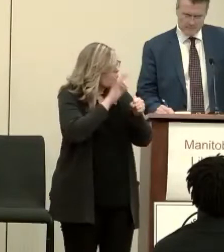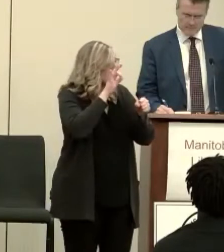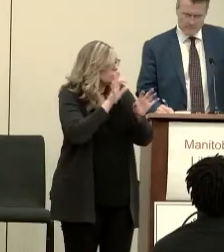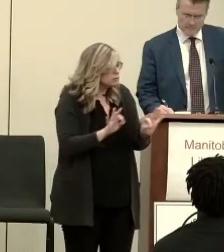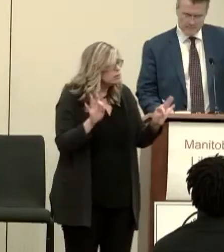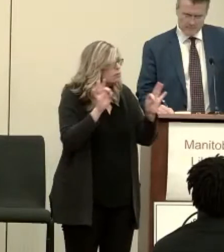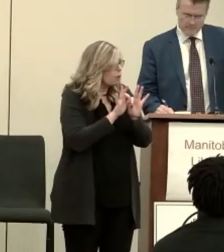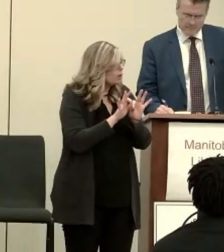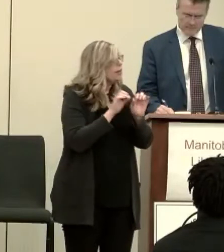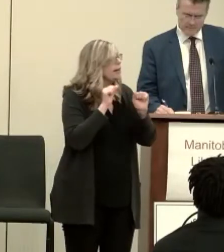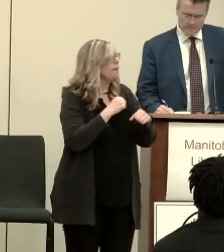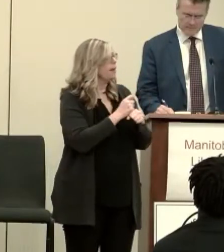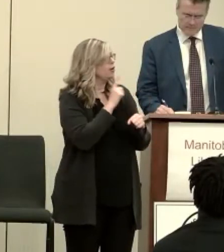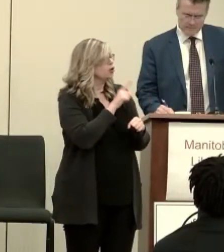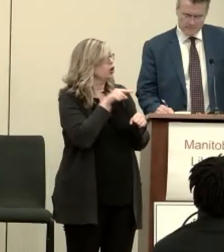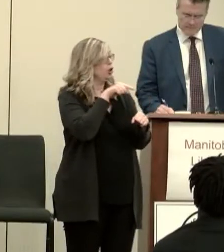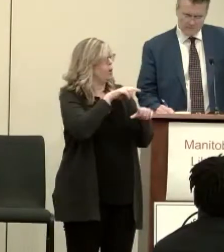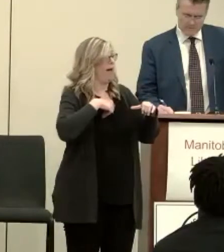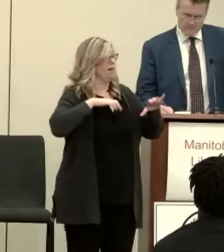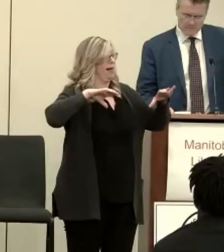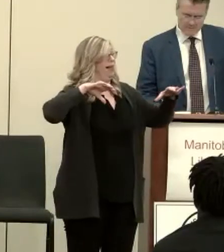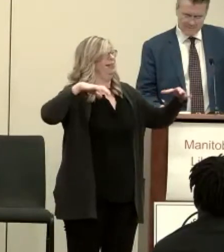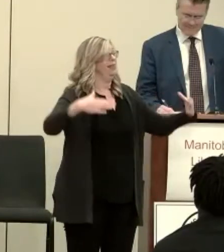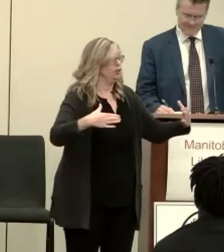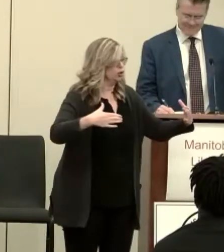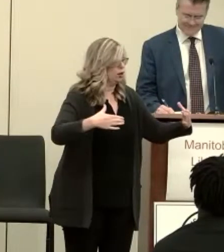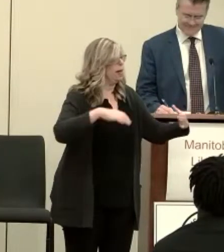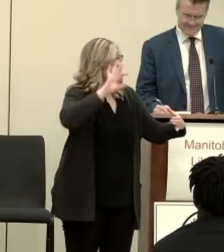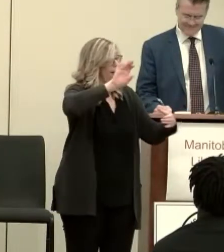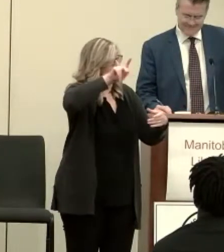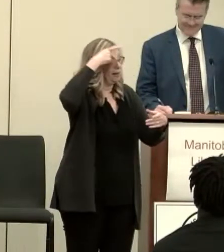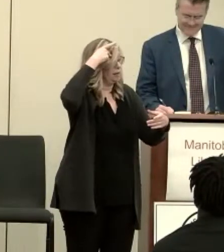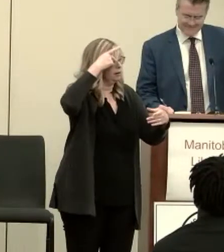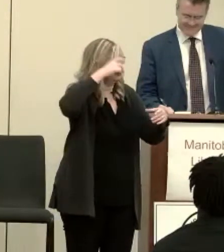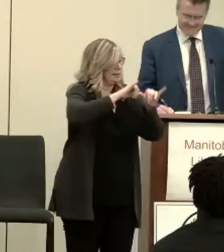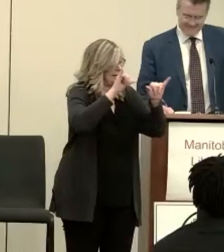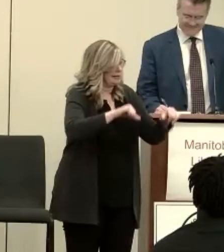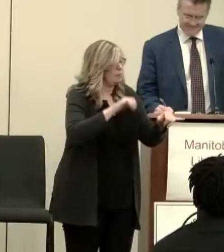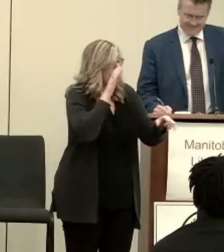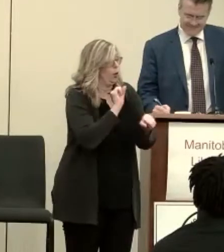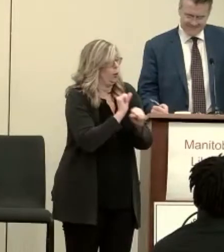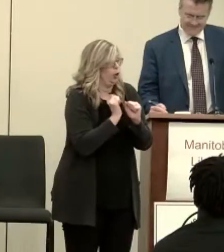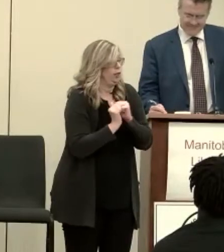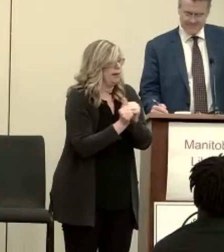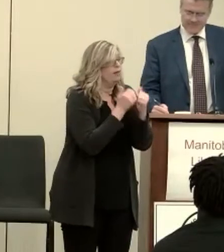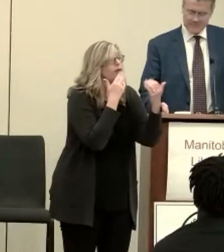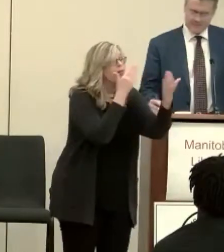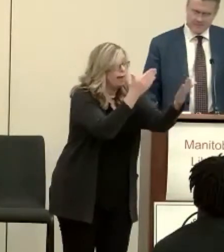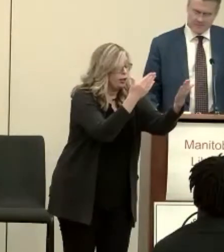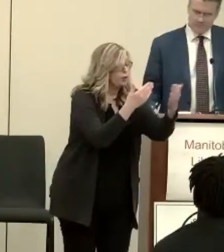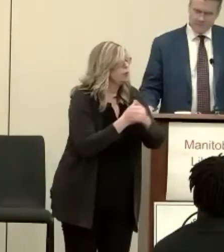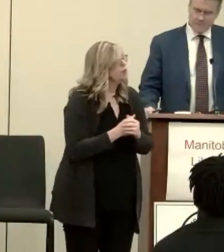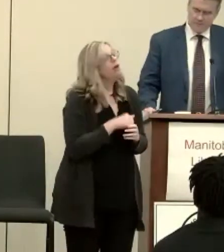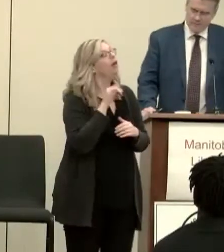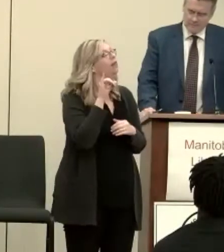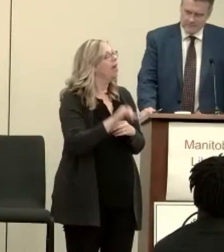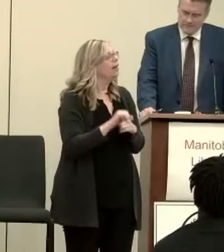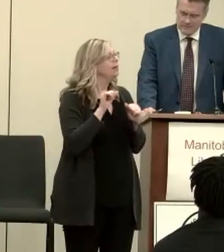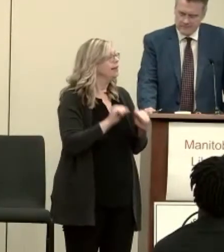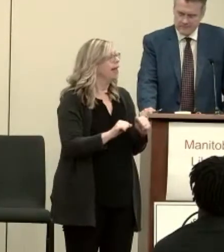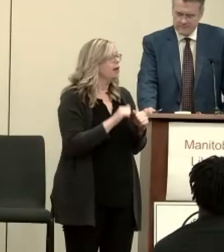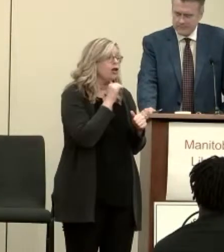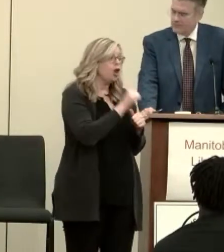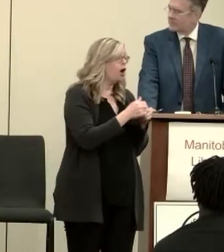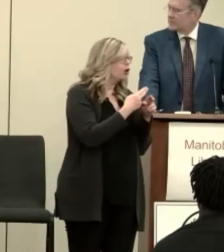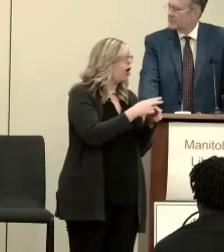a collegial political system that works together. Thank you. We want to move away from the first past the post